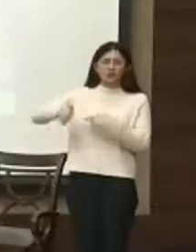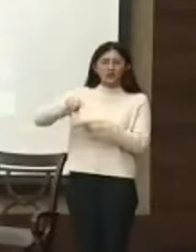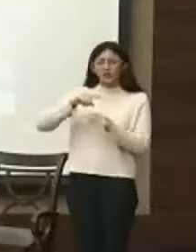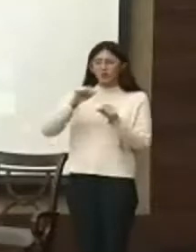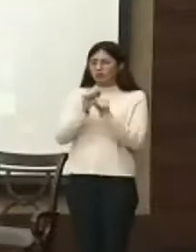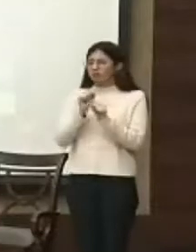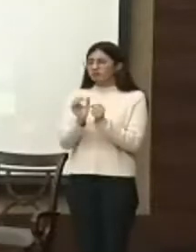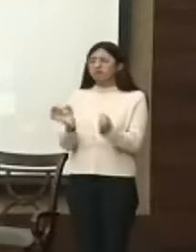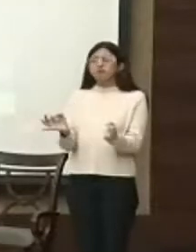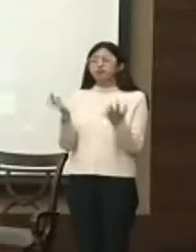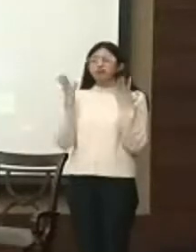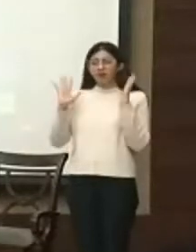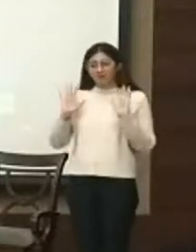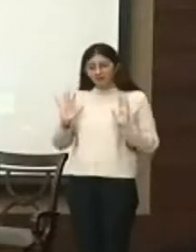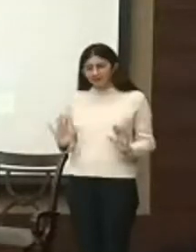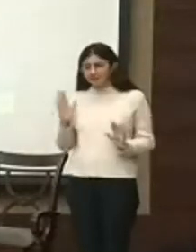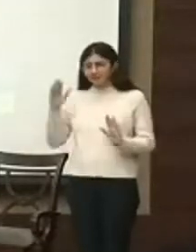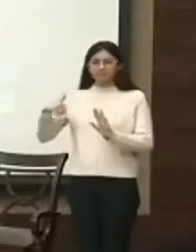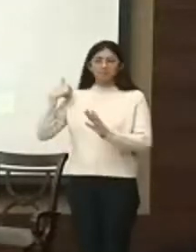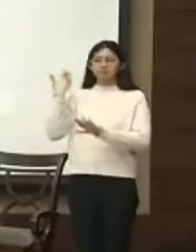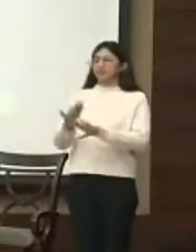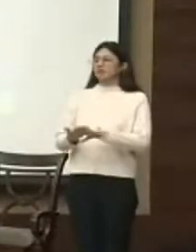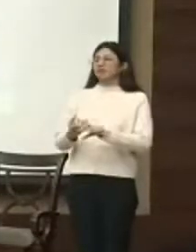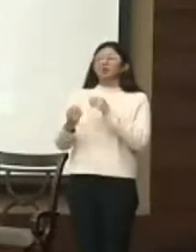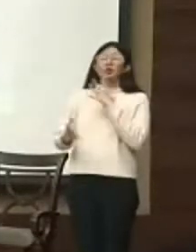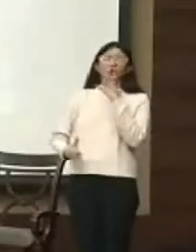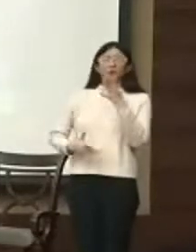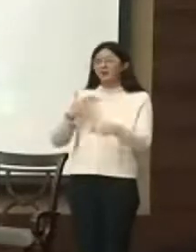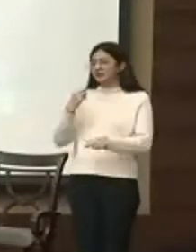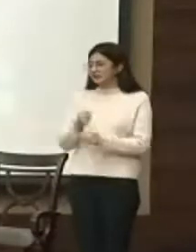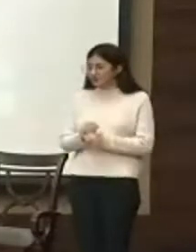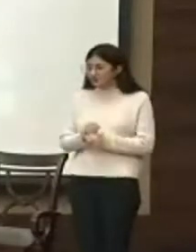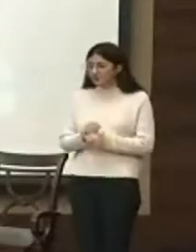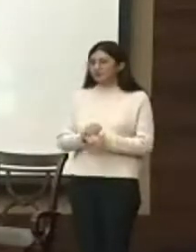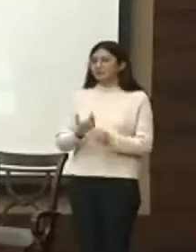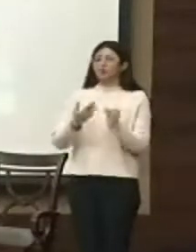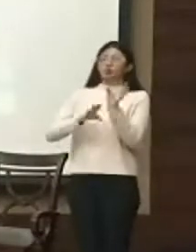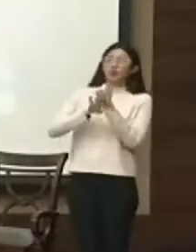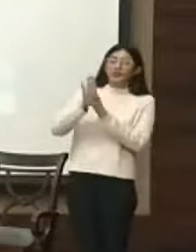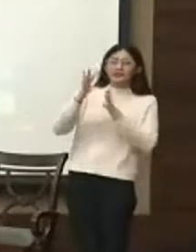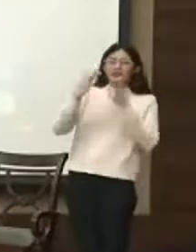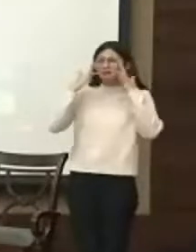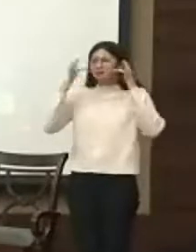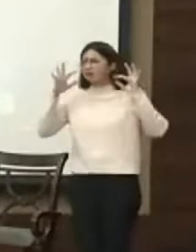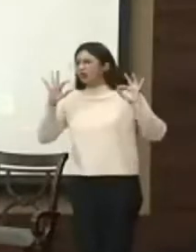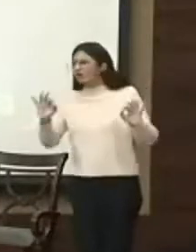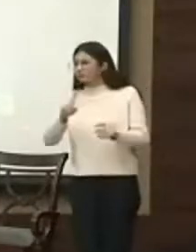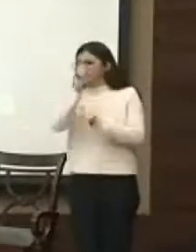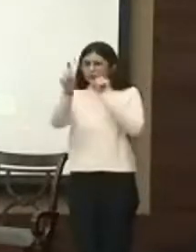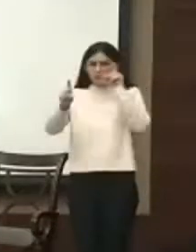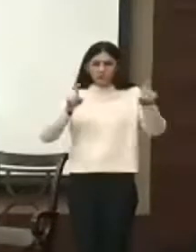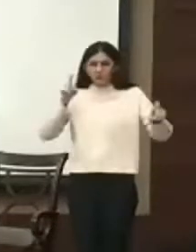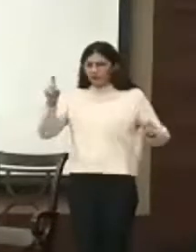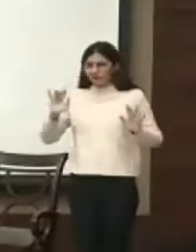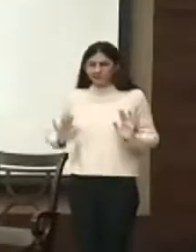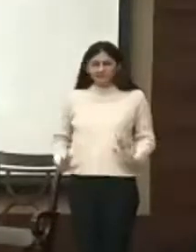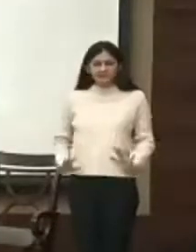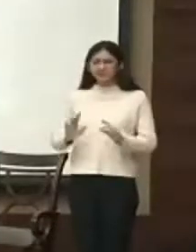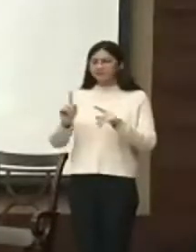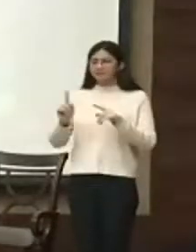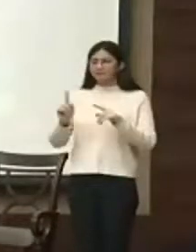doing for the past so many years, raising important questions,